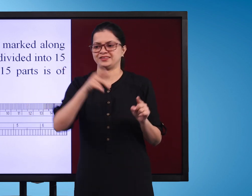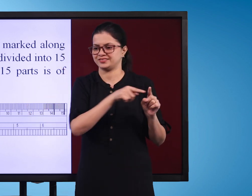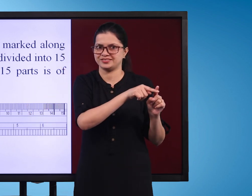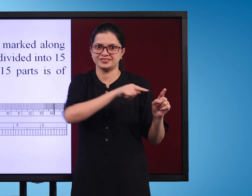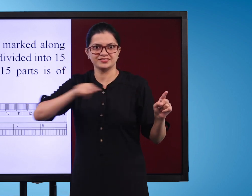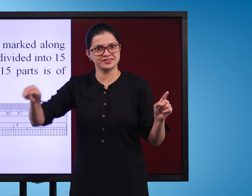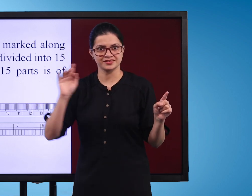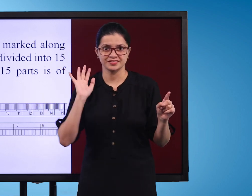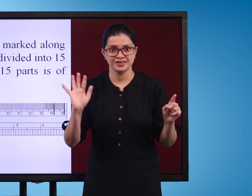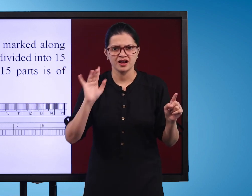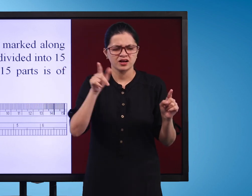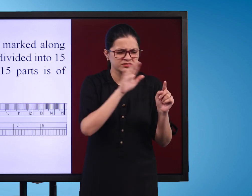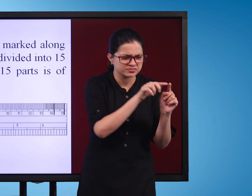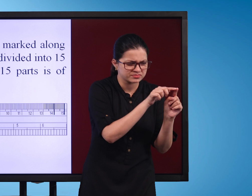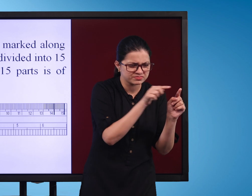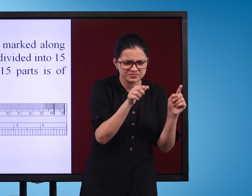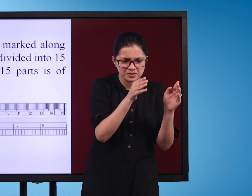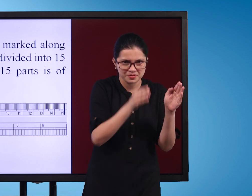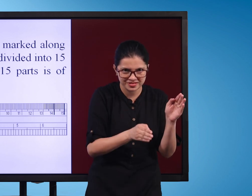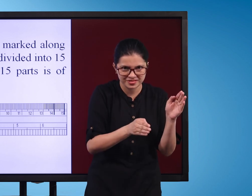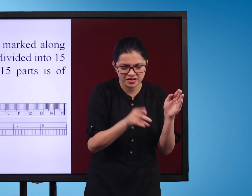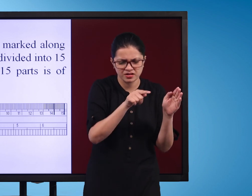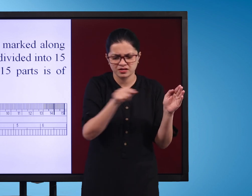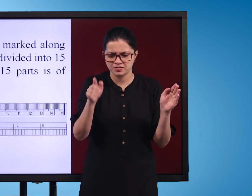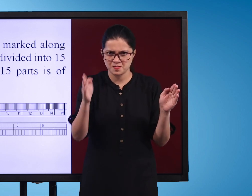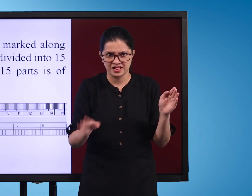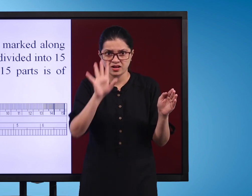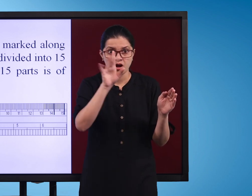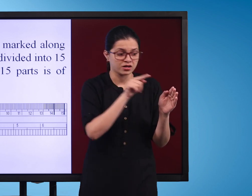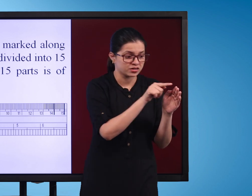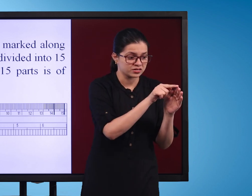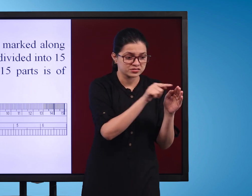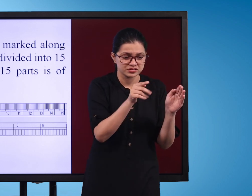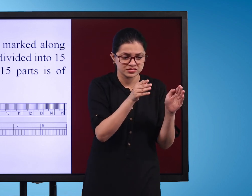Each of these 15 parts is of length 1 centimeter.